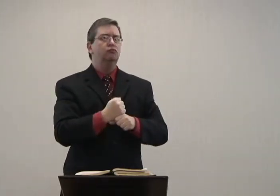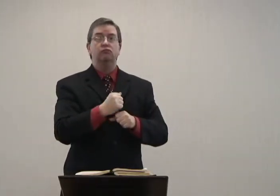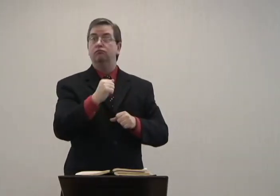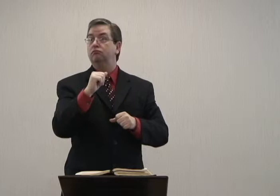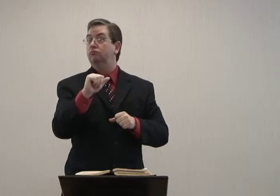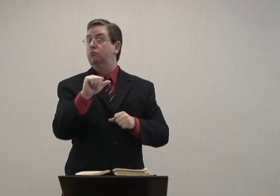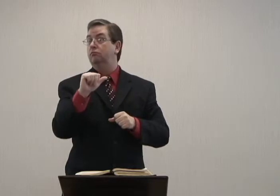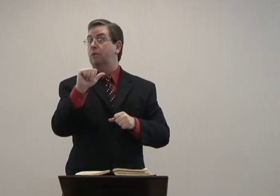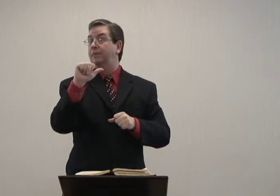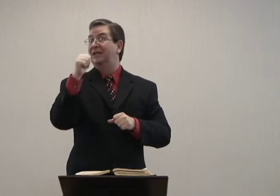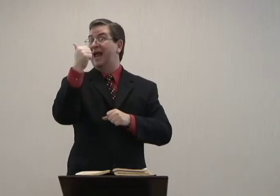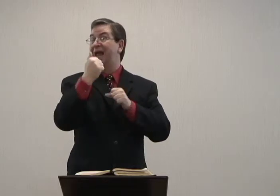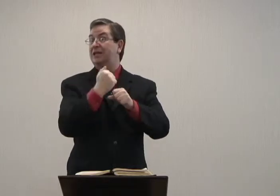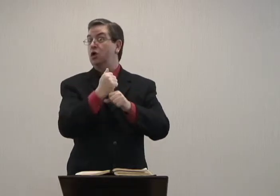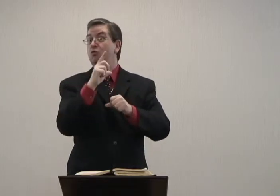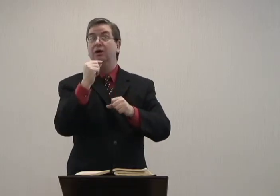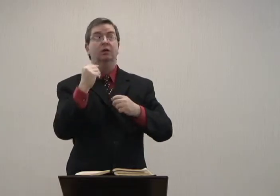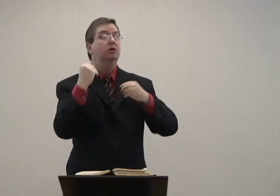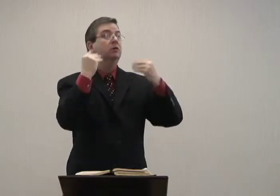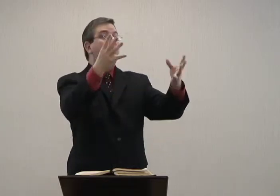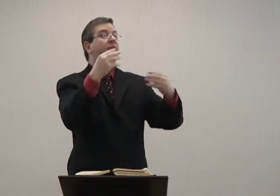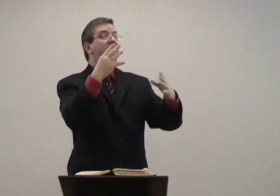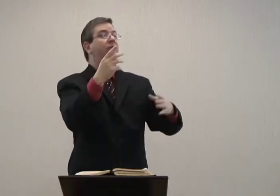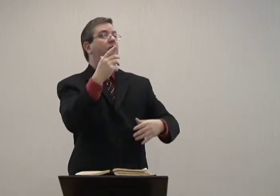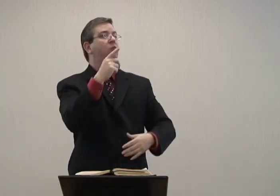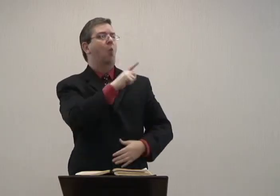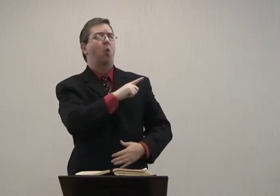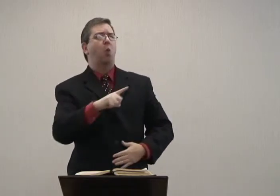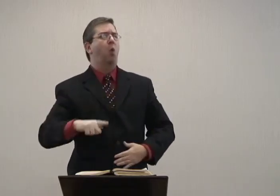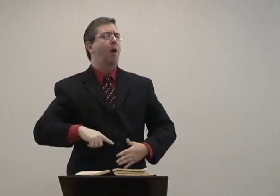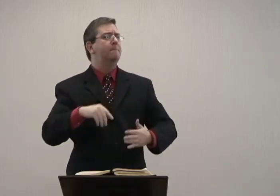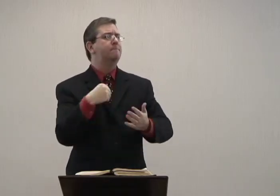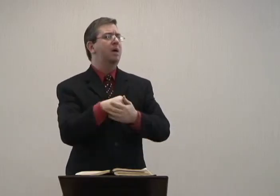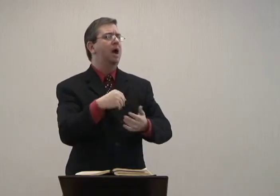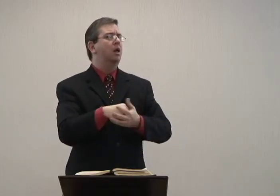Imagine in 5 years, 10 years, giving to the Lord,